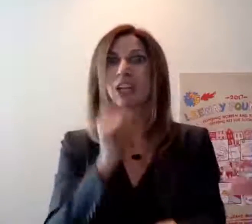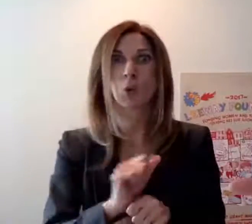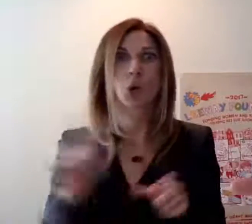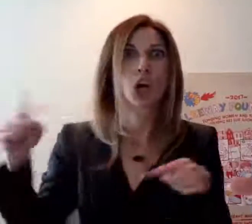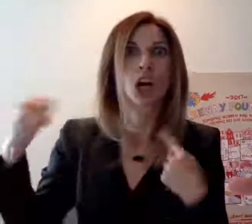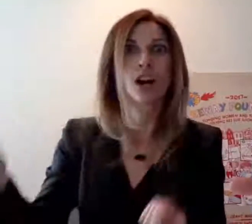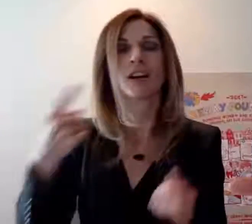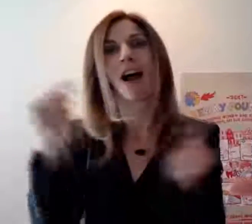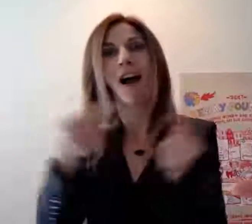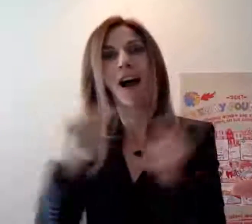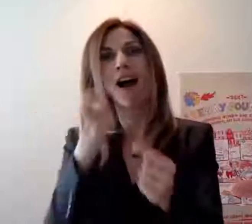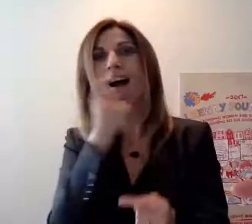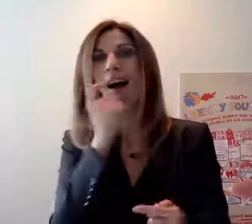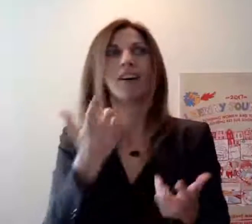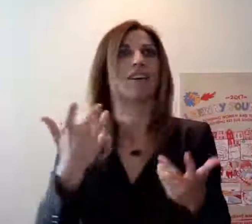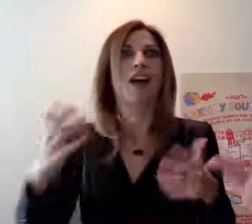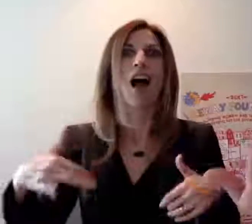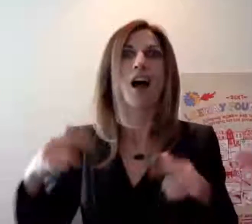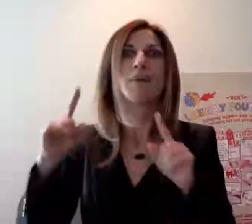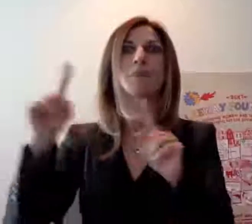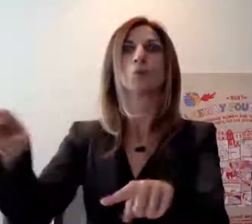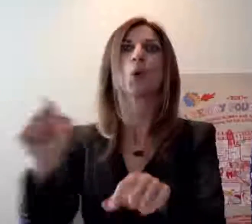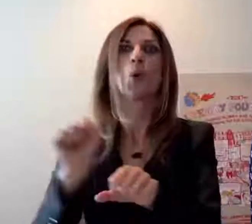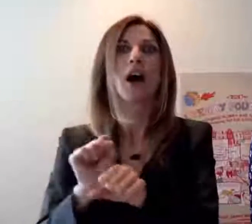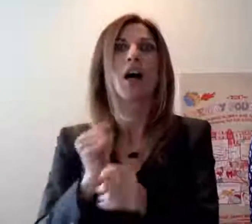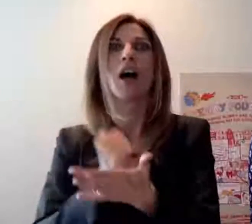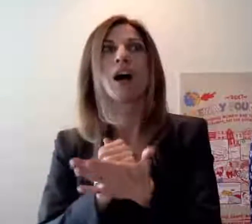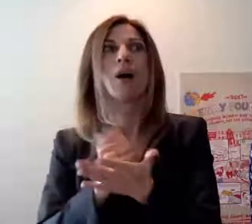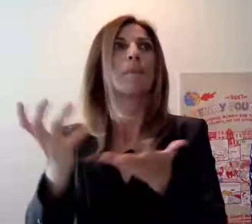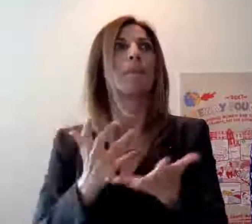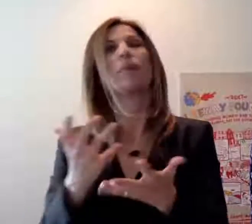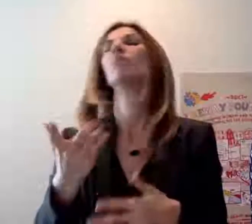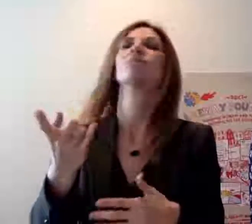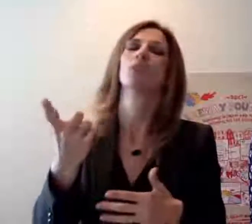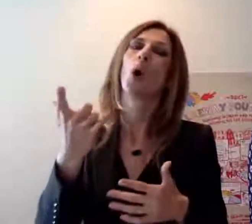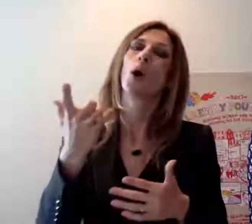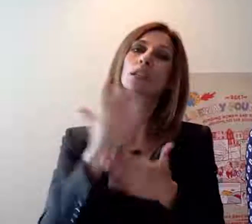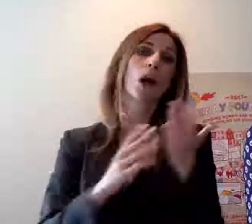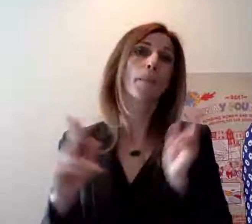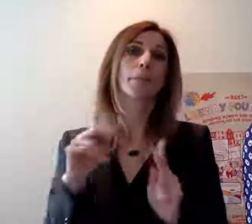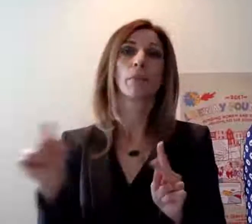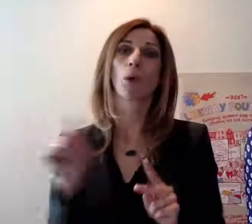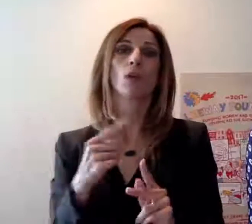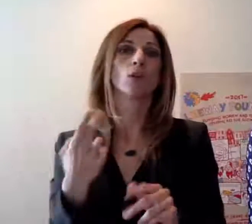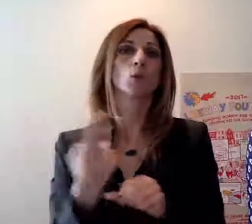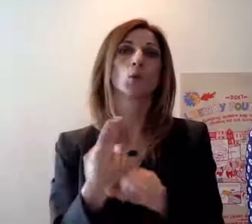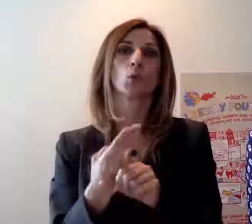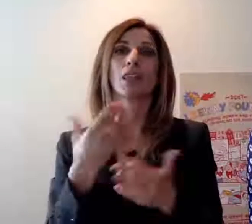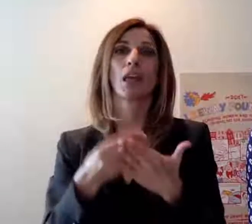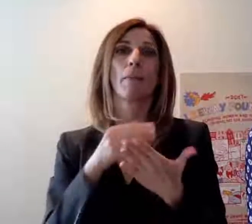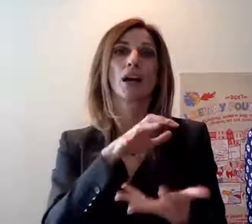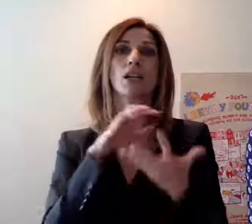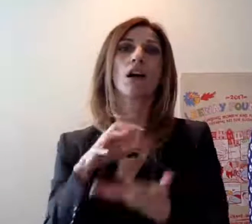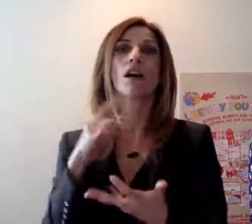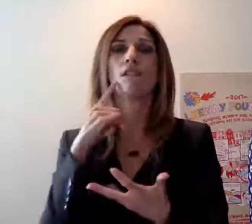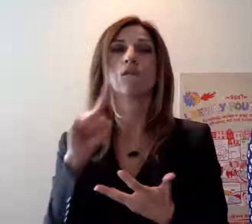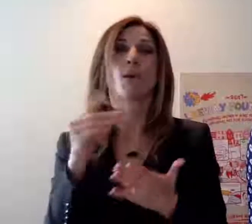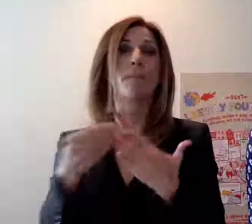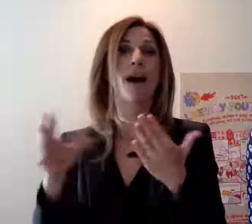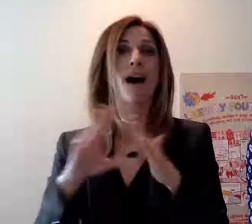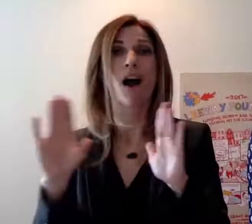in chronic pain and that's stopping you from moving forward. Some people have used the award to buy